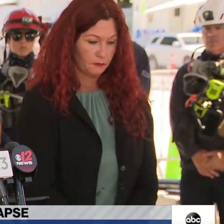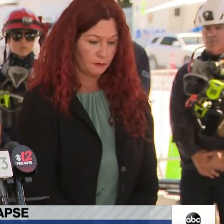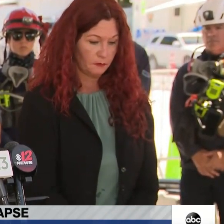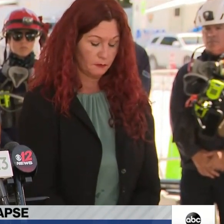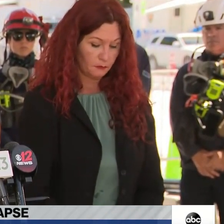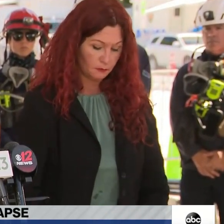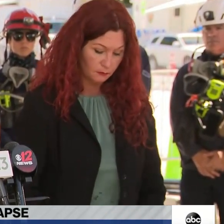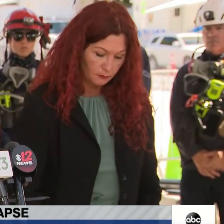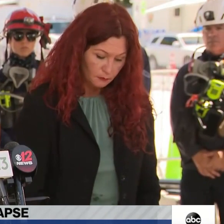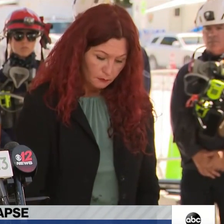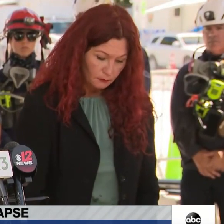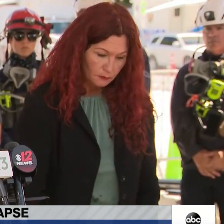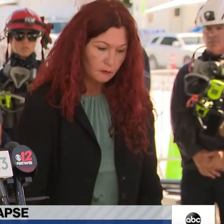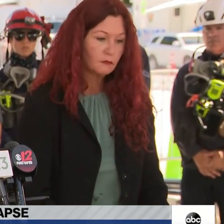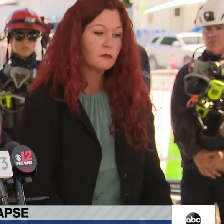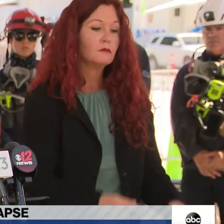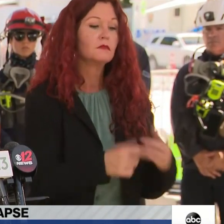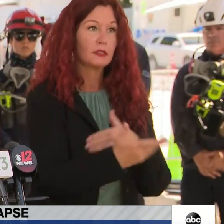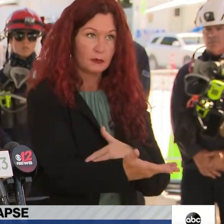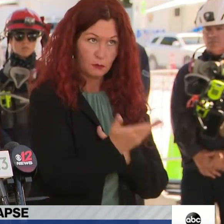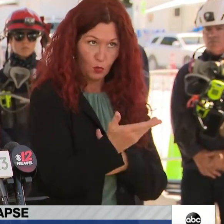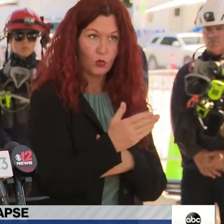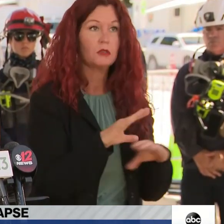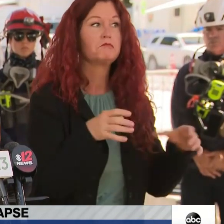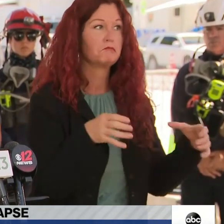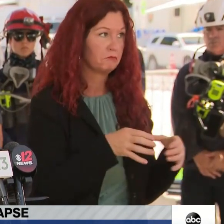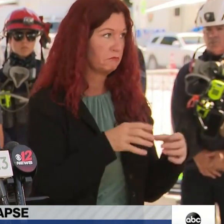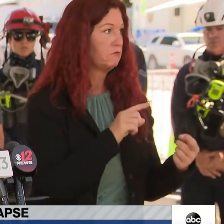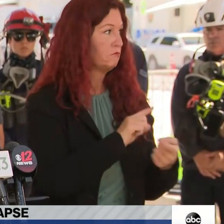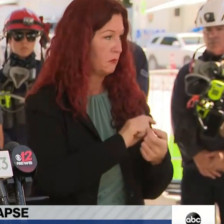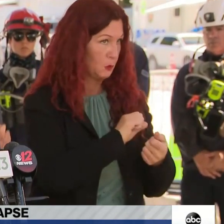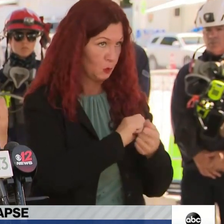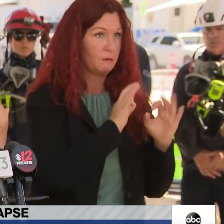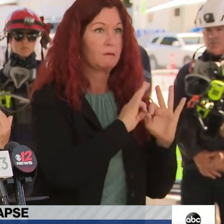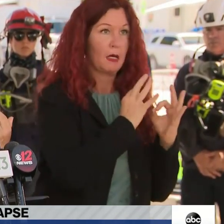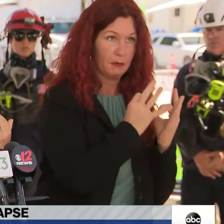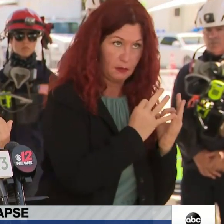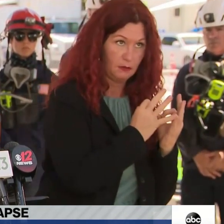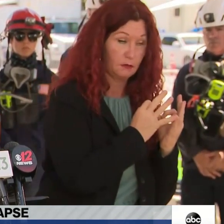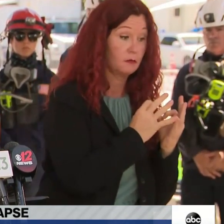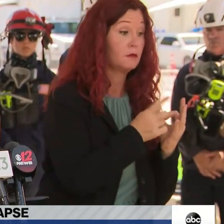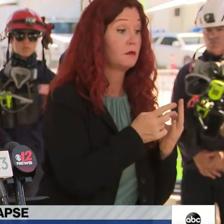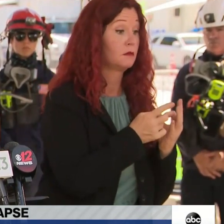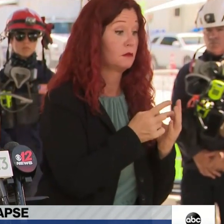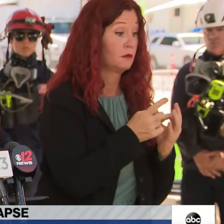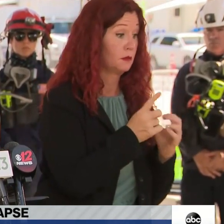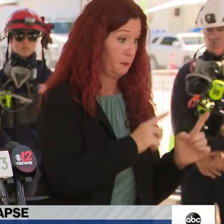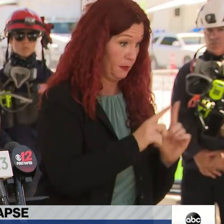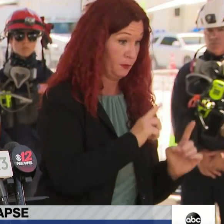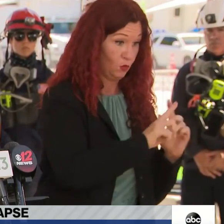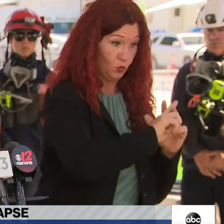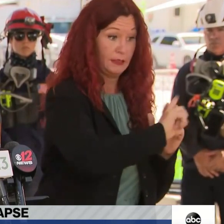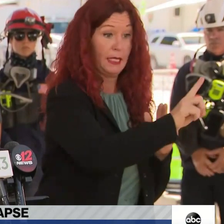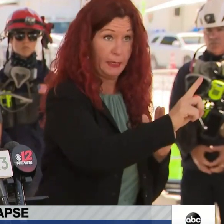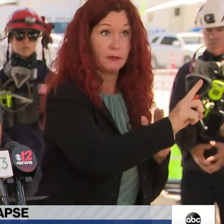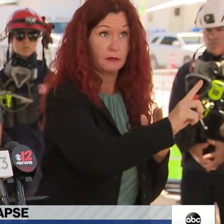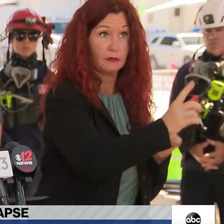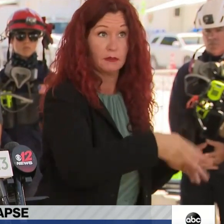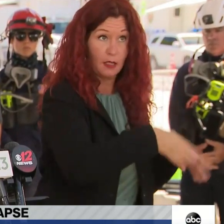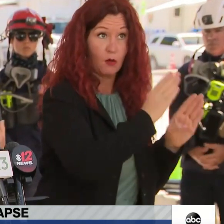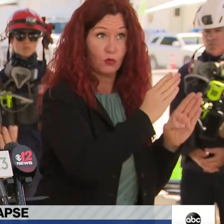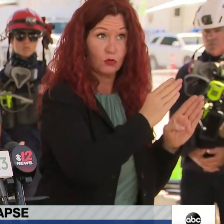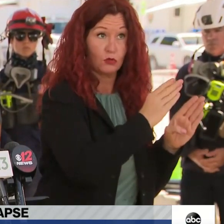We did speak to the families this morning, both the survivors who still have their belongings in that